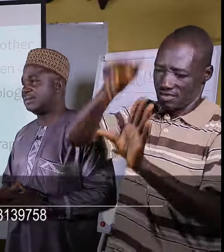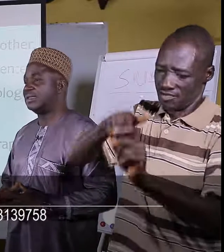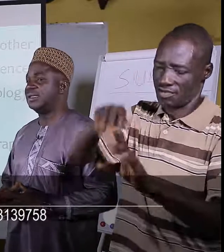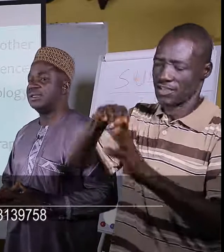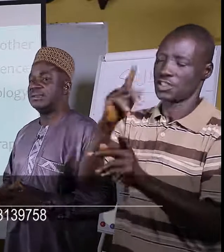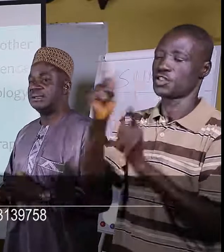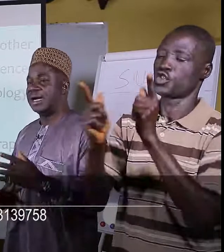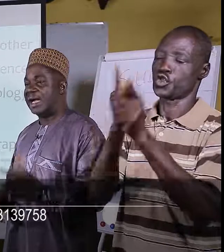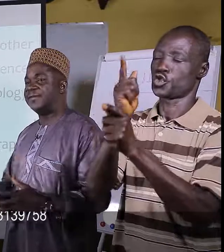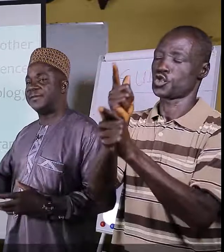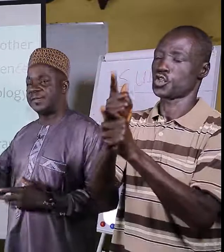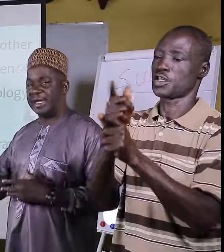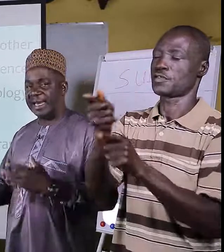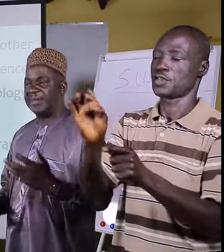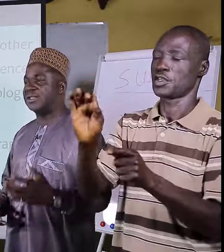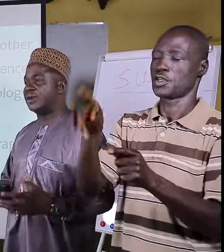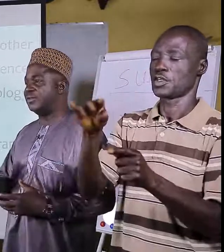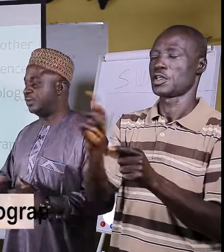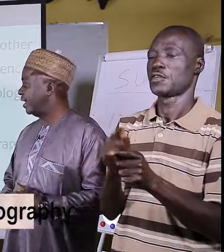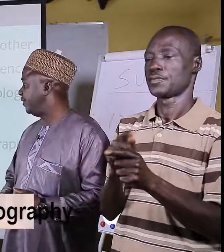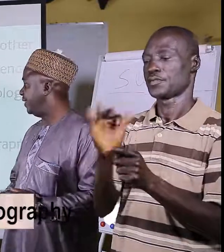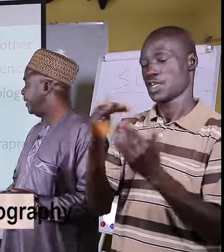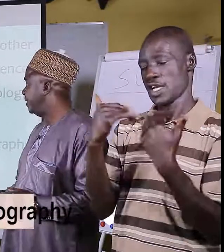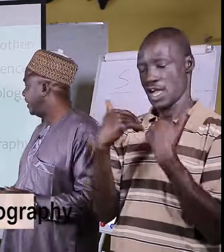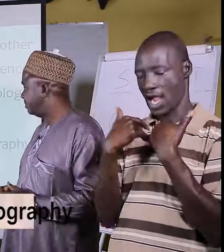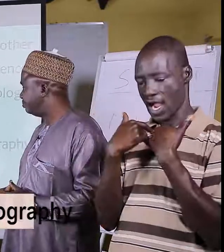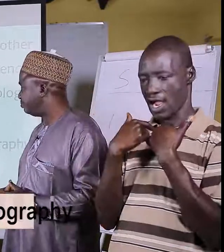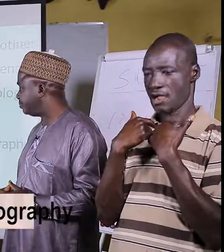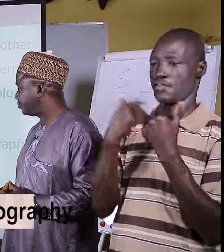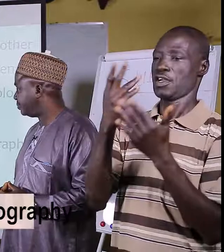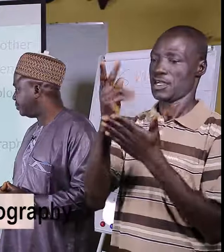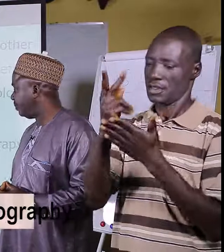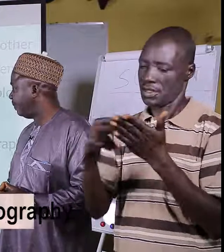others have elements of geography in them.